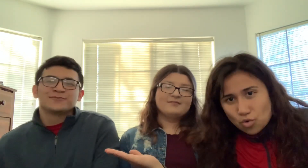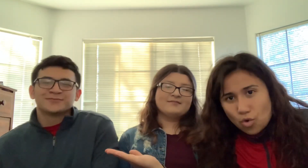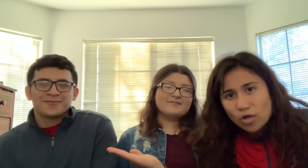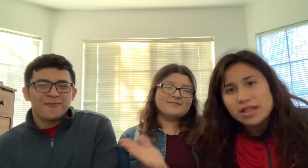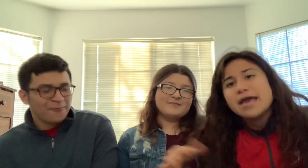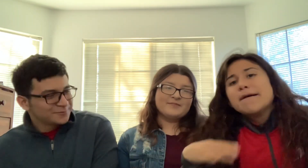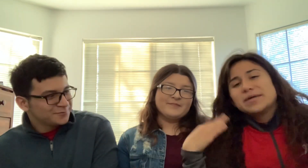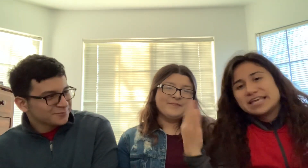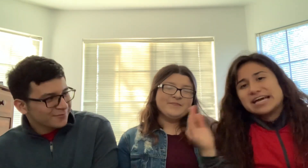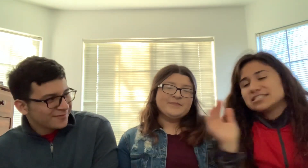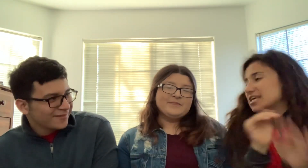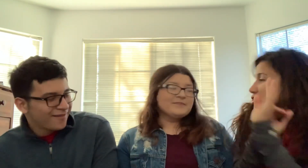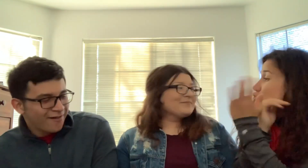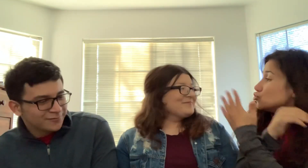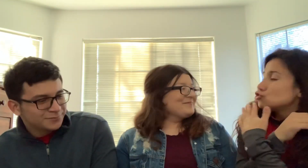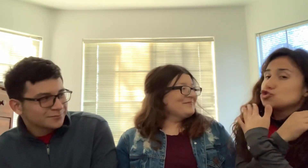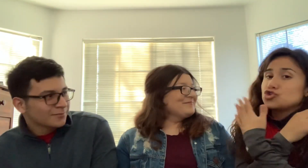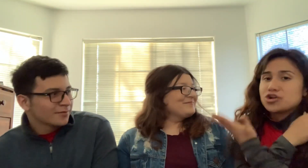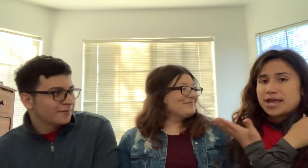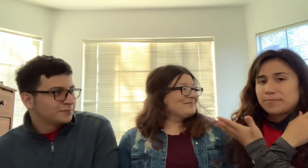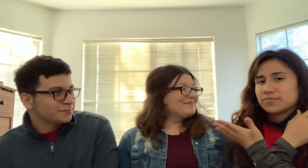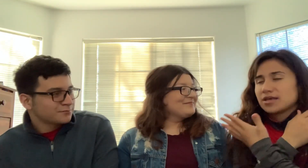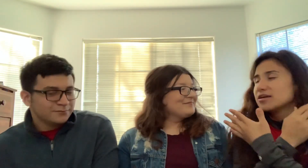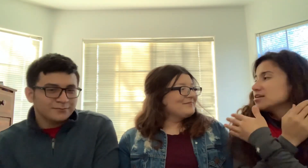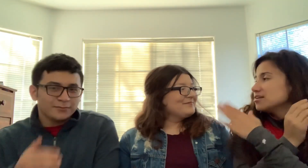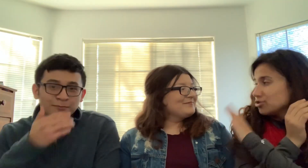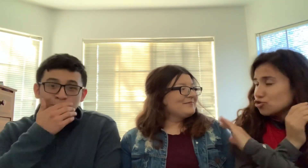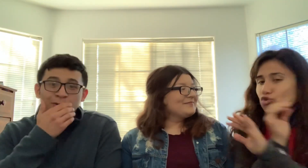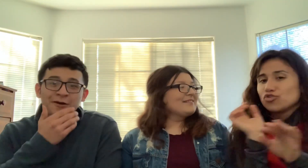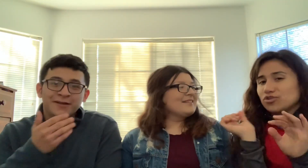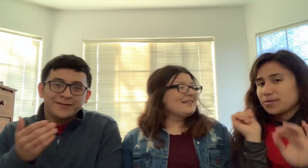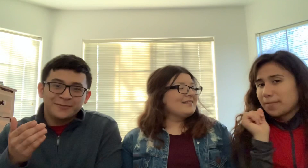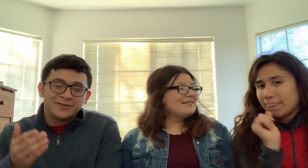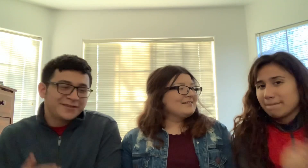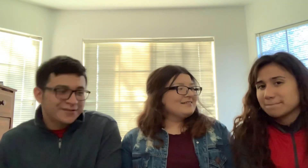school, but yes, introduce your name. Martin Medina.